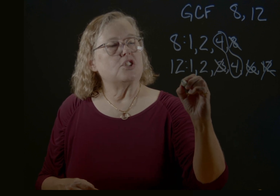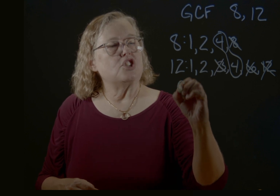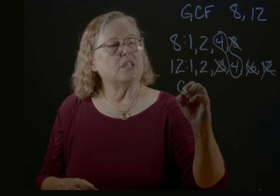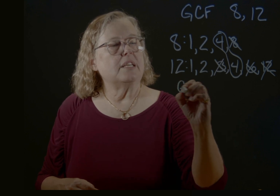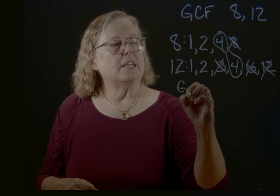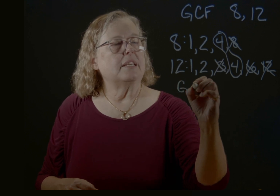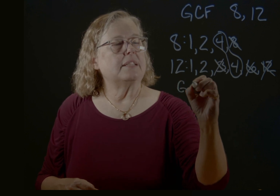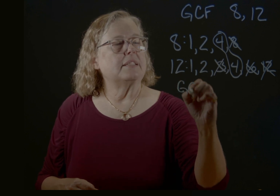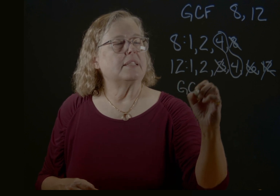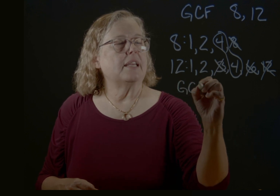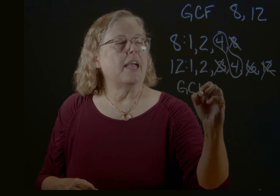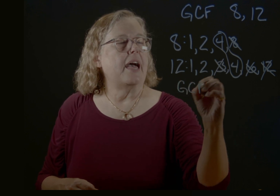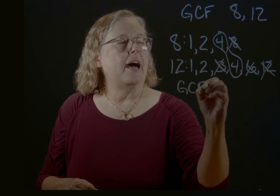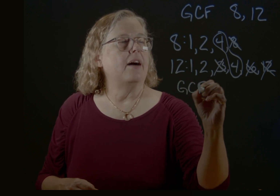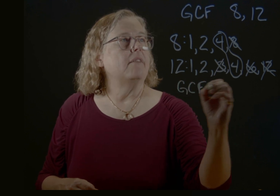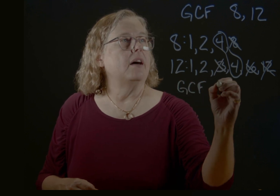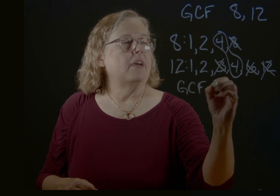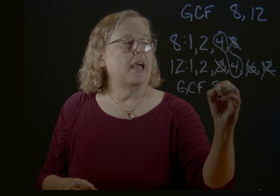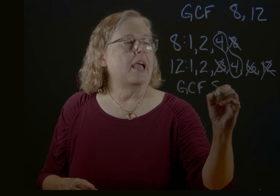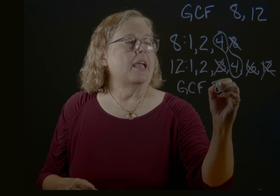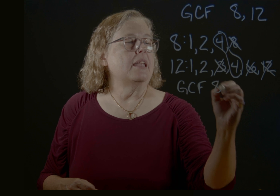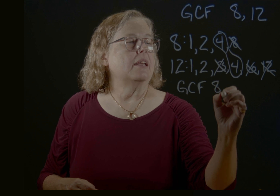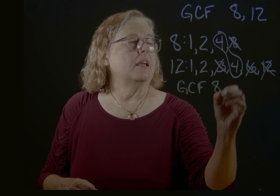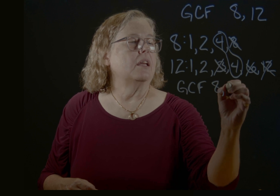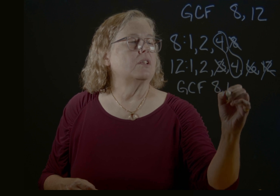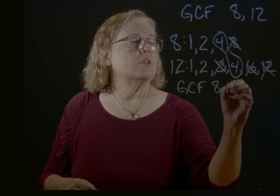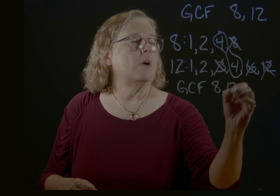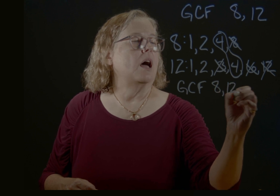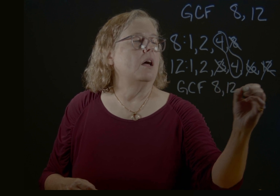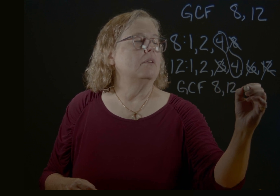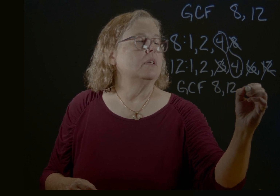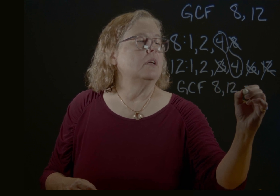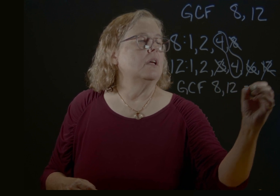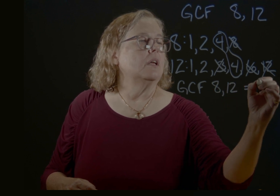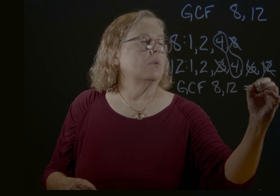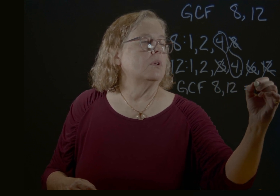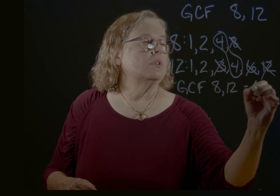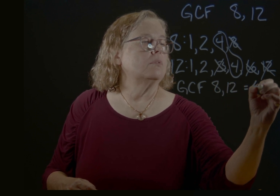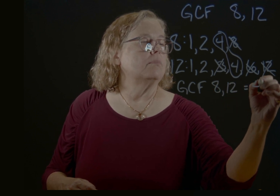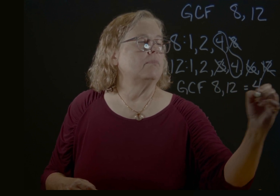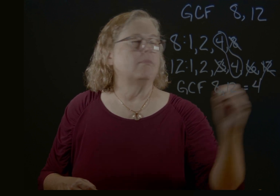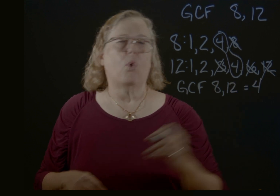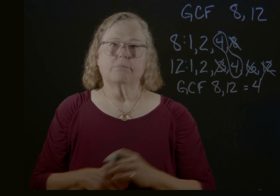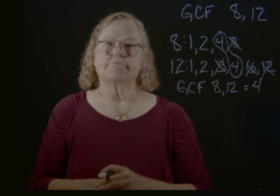the GCF of 8 and 12 equals 4. All